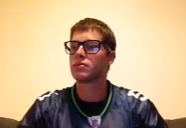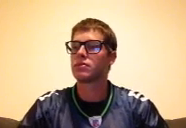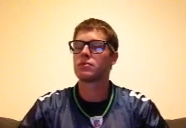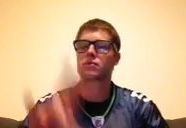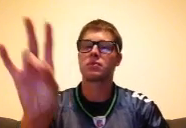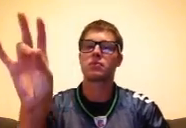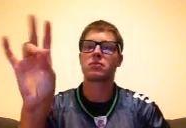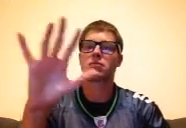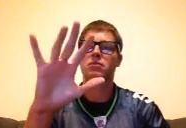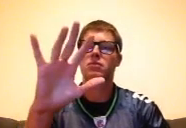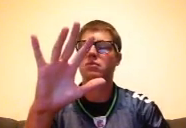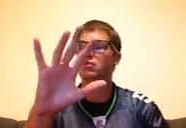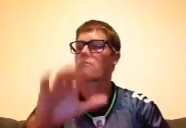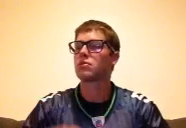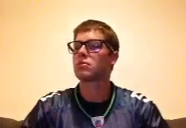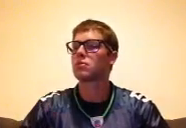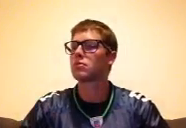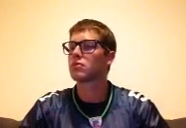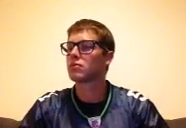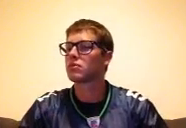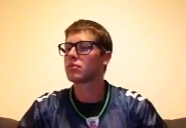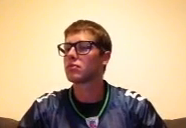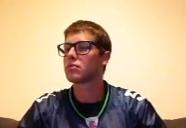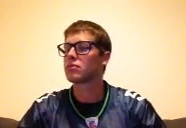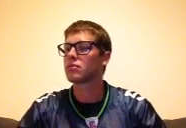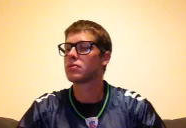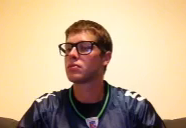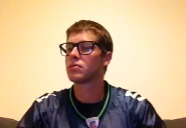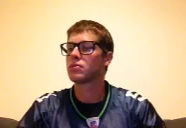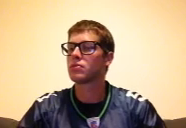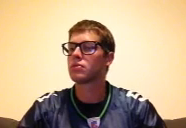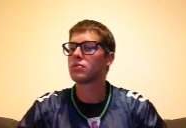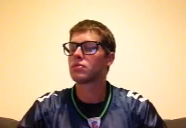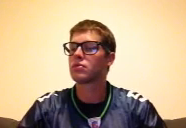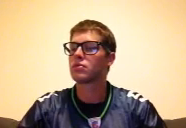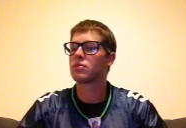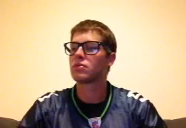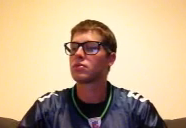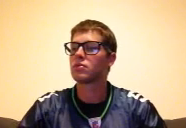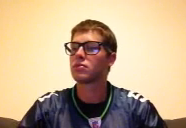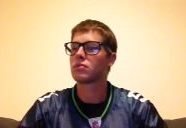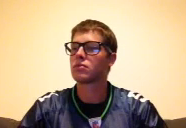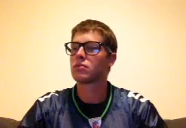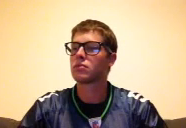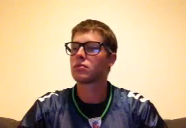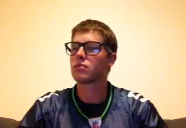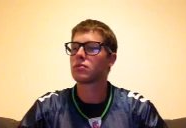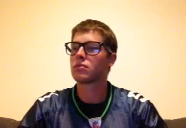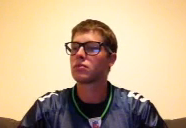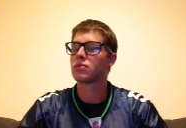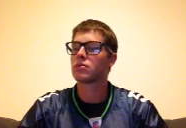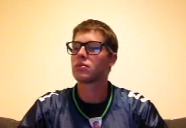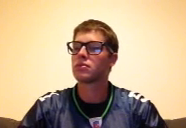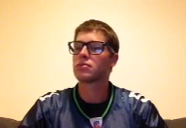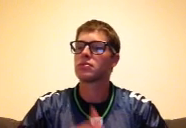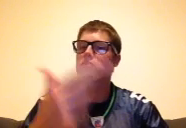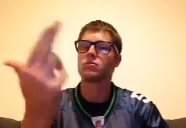end because the games are going so long, so much confusion, and so many bad calls. But you do get the feeling, particularly on Sunday, after the